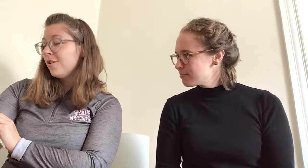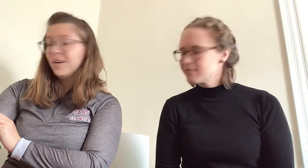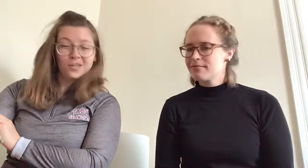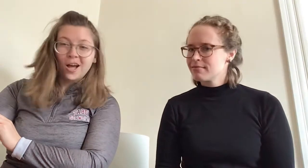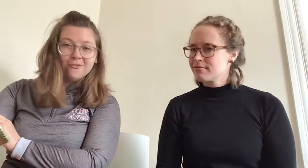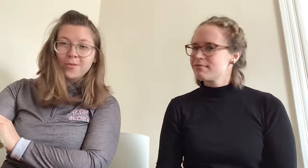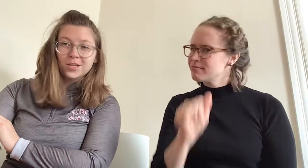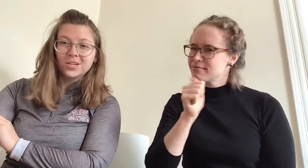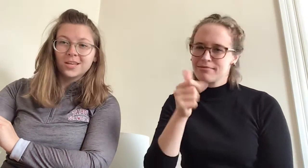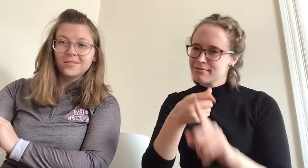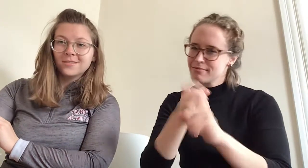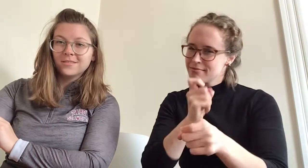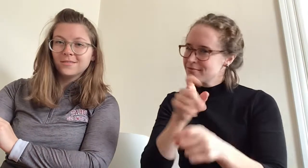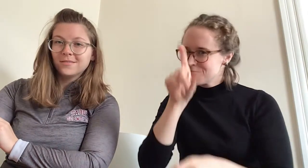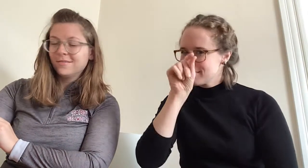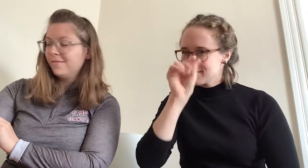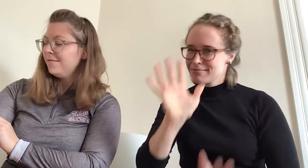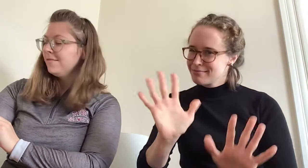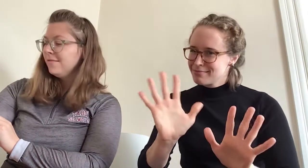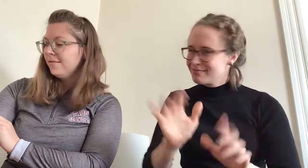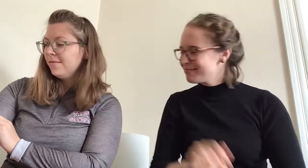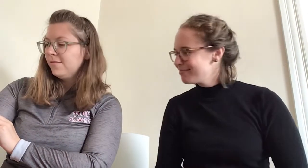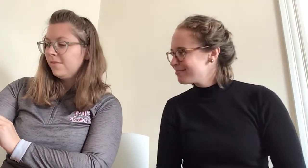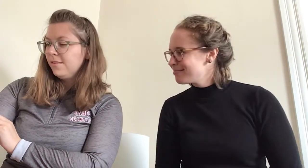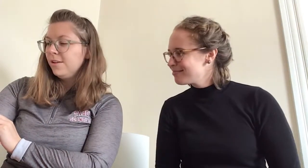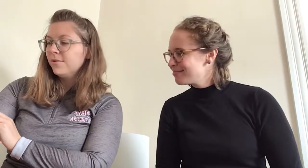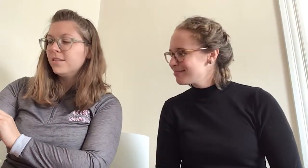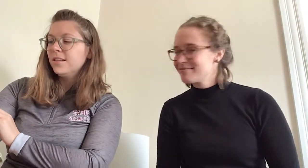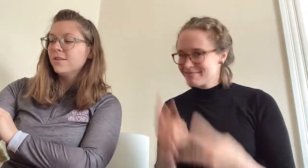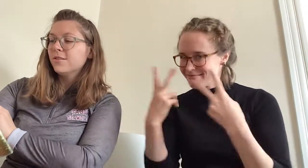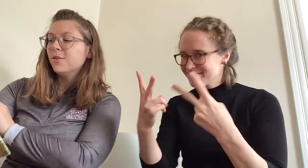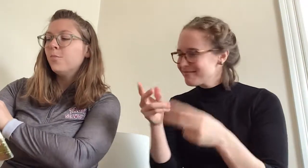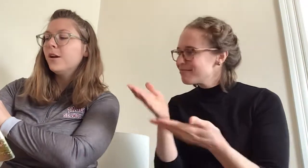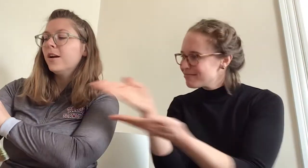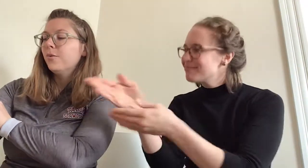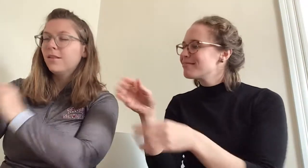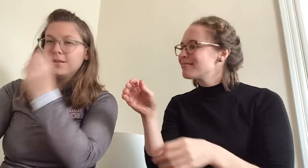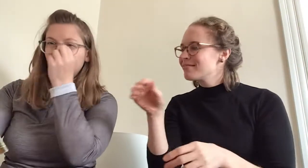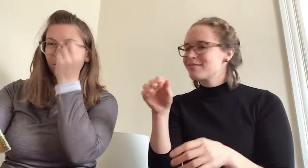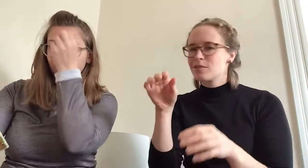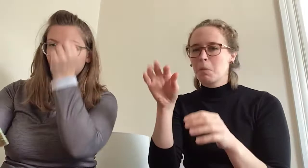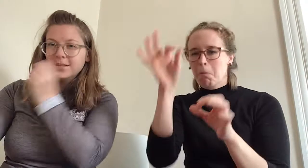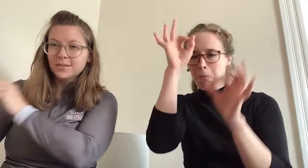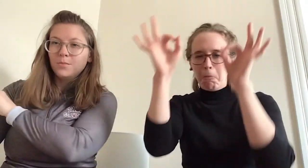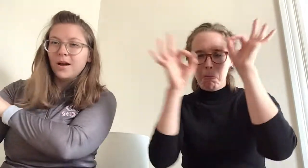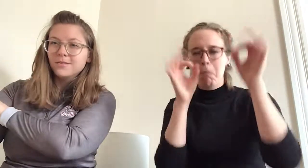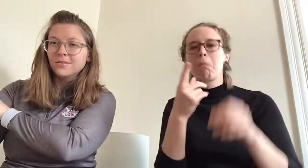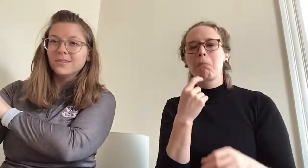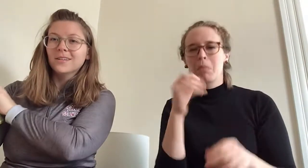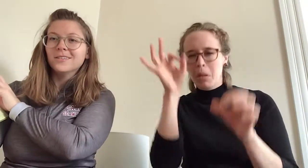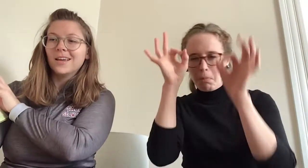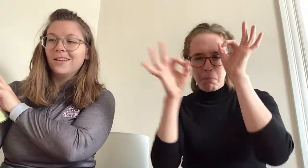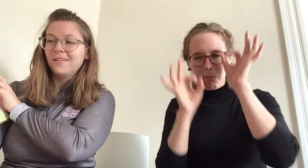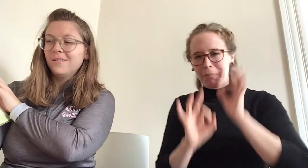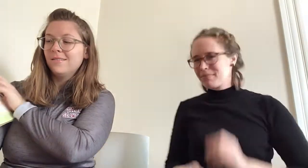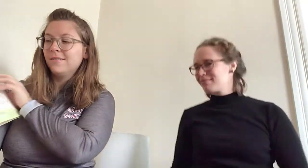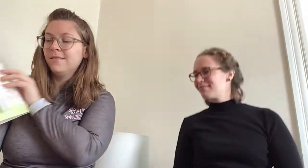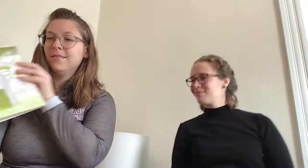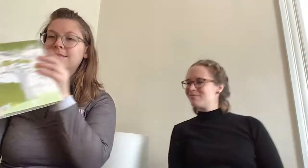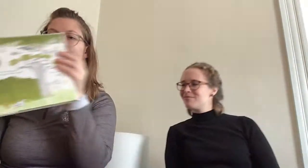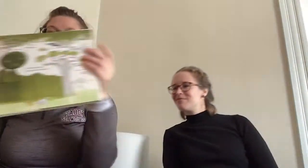These were not from the chickens. You can see there's a topiary with little red spots. You'll see in a second.